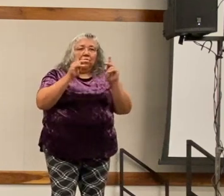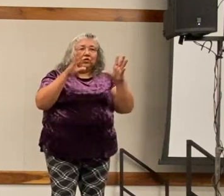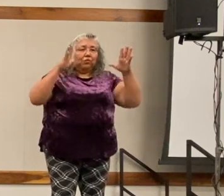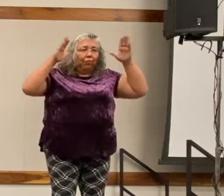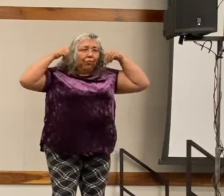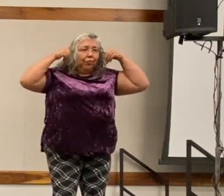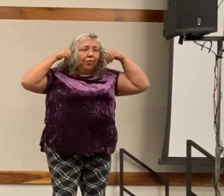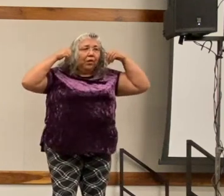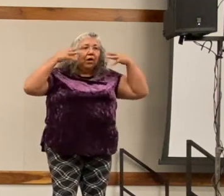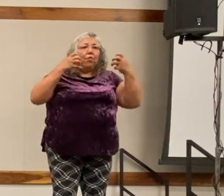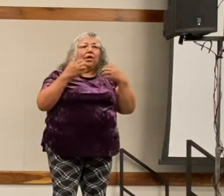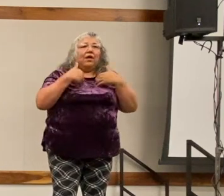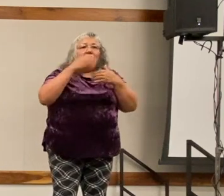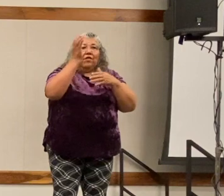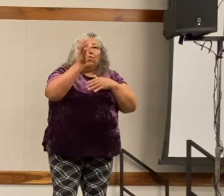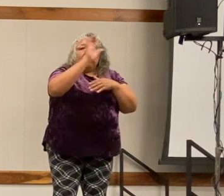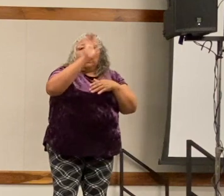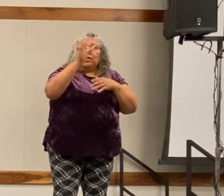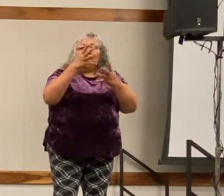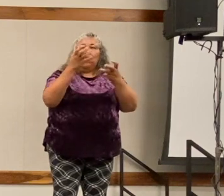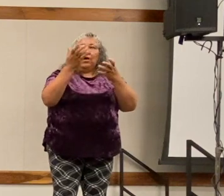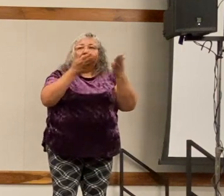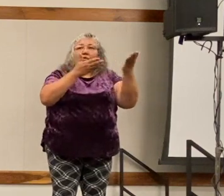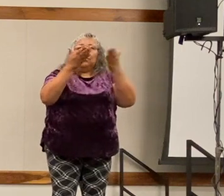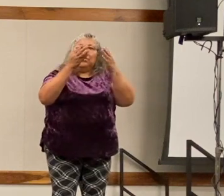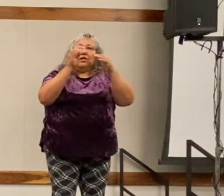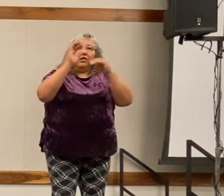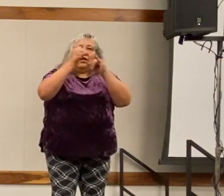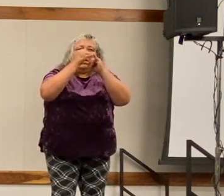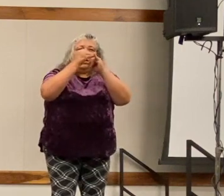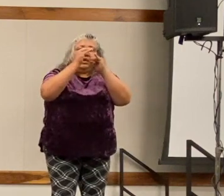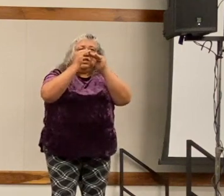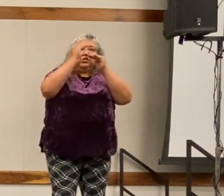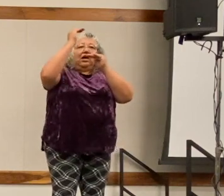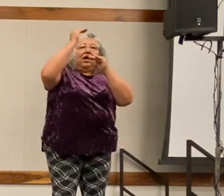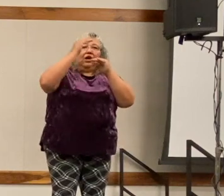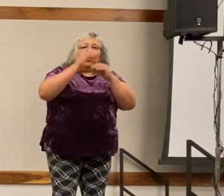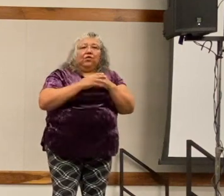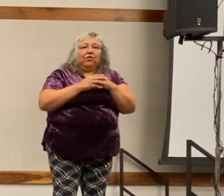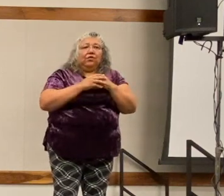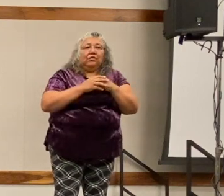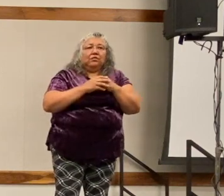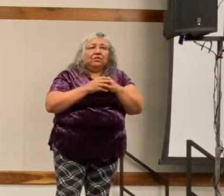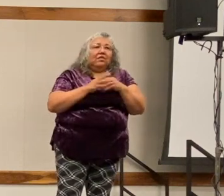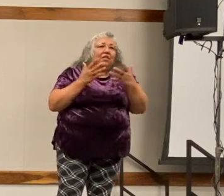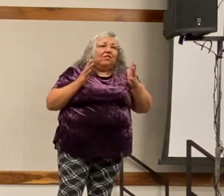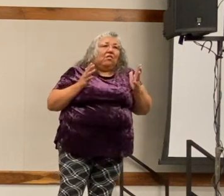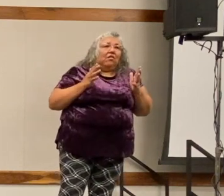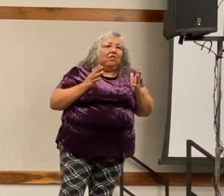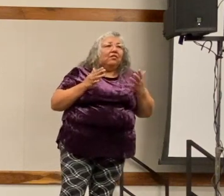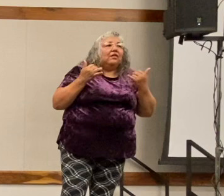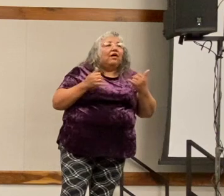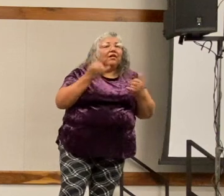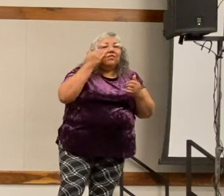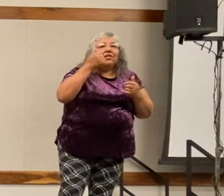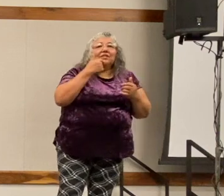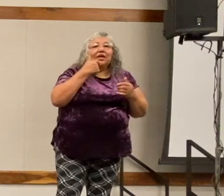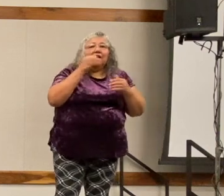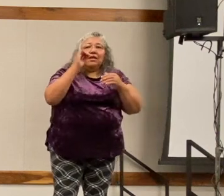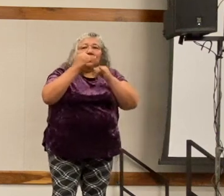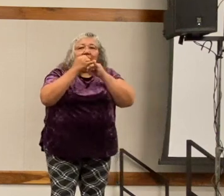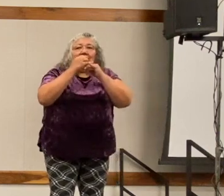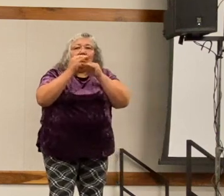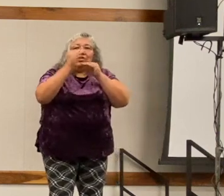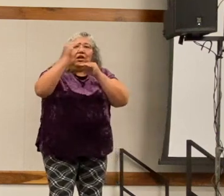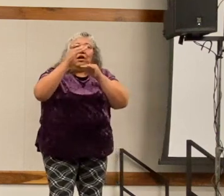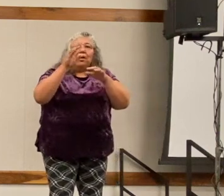I want to take that cross, and I want to take it an inch higher. That's all I want to do. Right? That's all I want to do. And if they say it's an inch higher, I'm going to